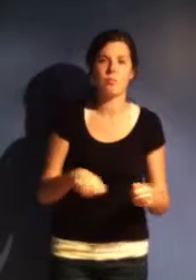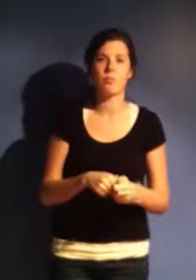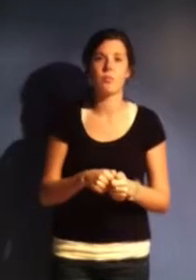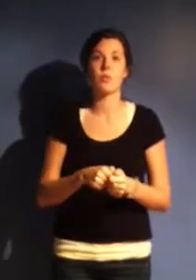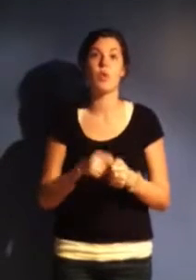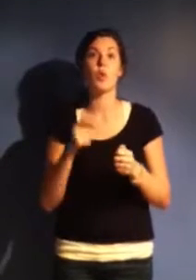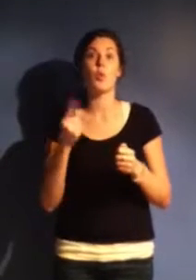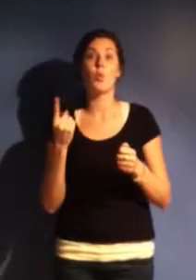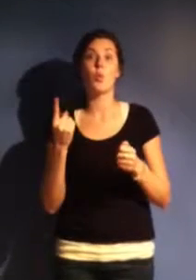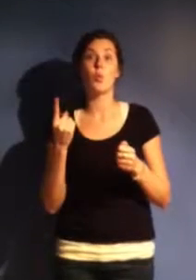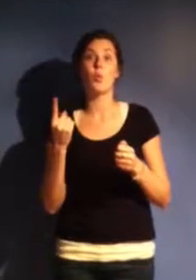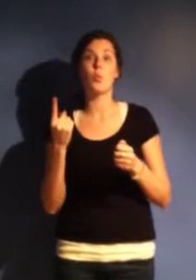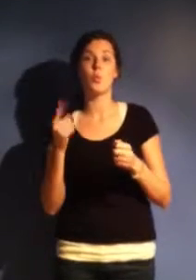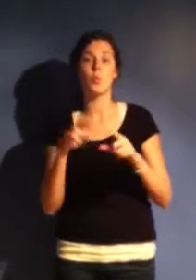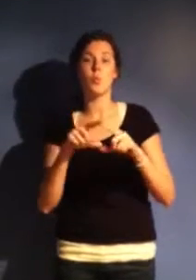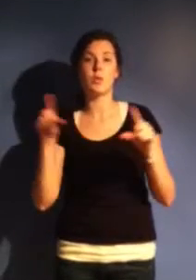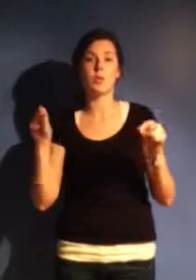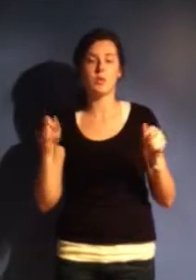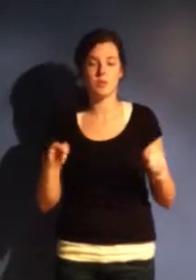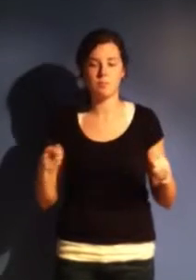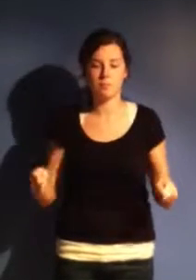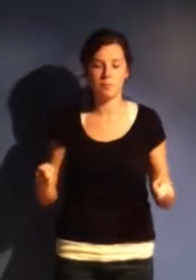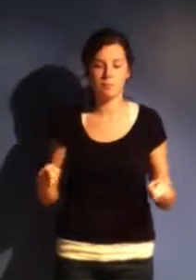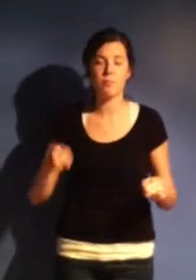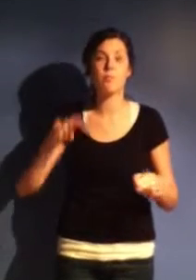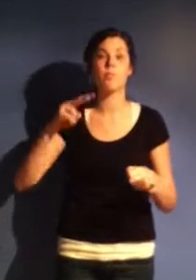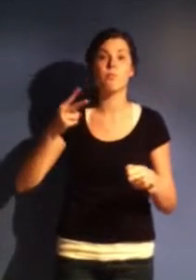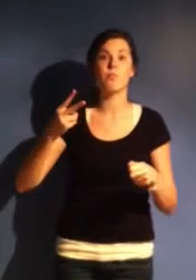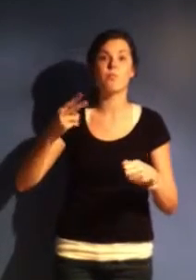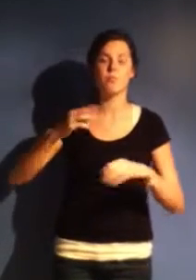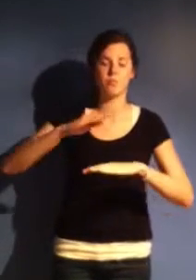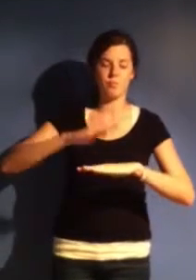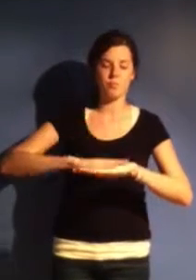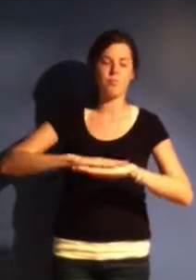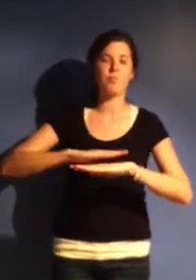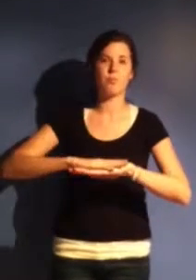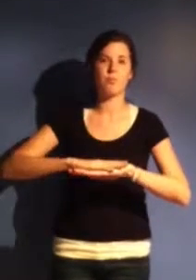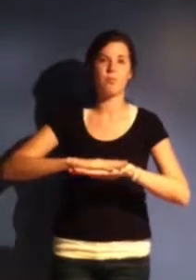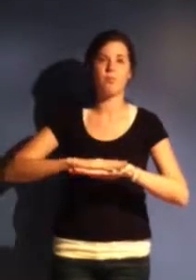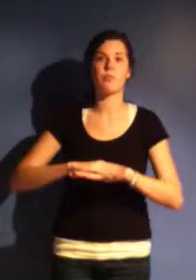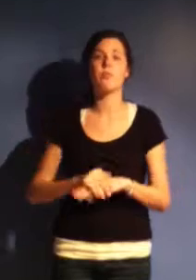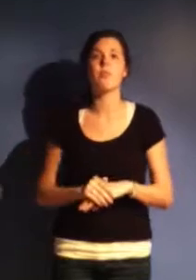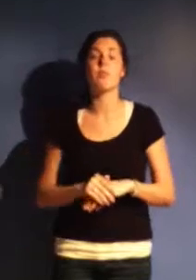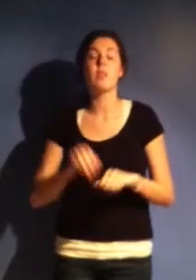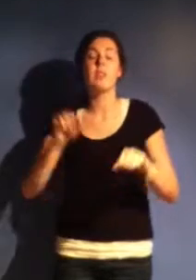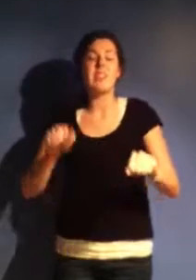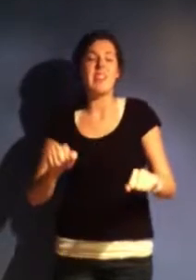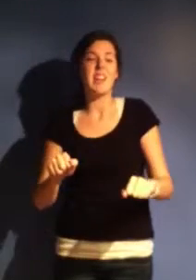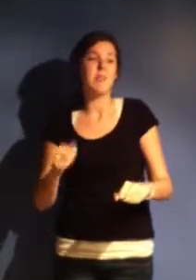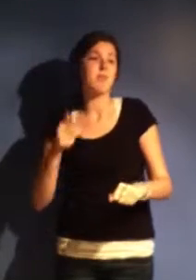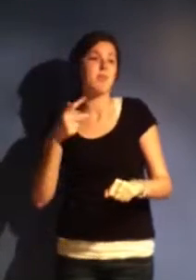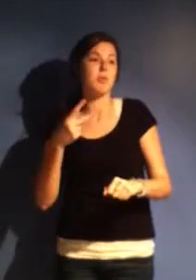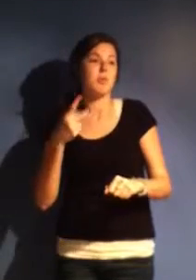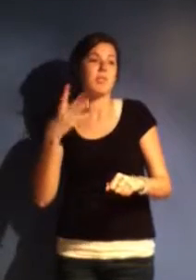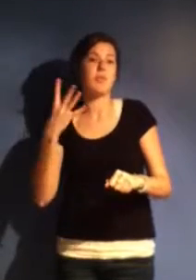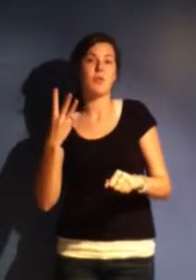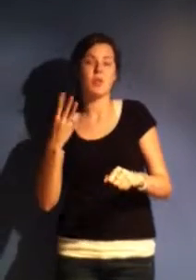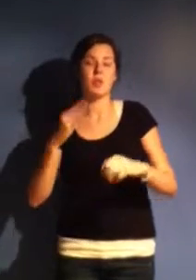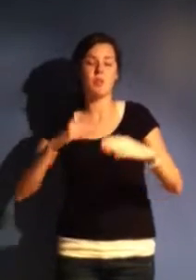and lay over the top of the first strip. You can go on and add 3 or 4 layers, whatever your personal